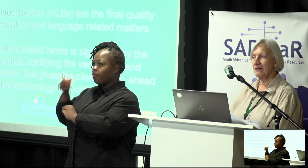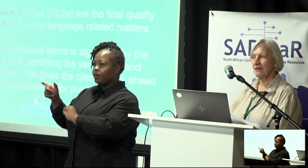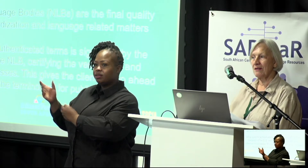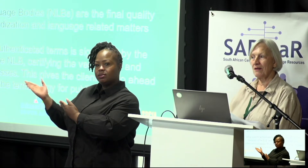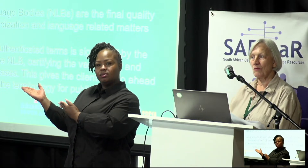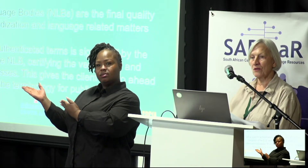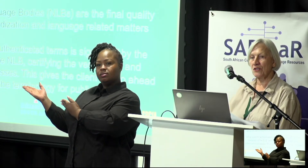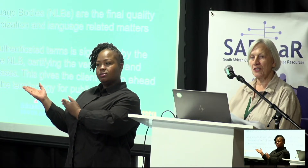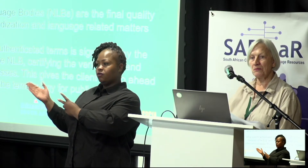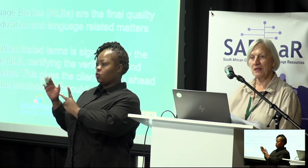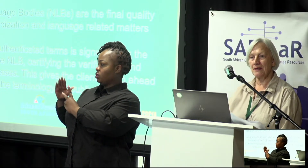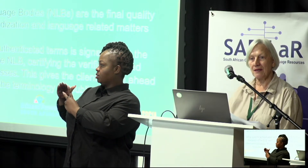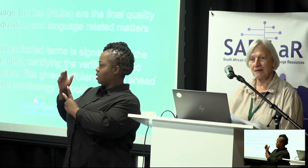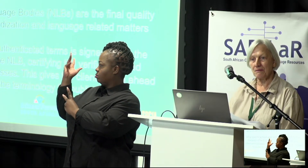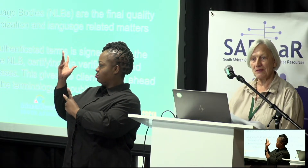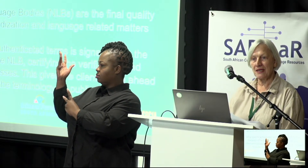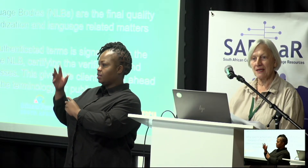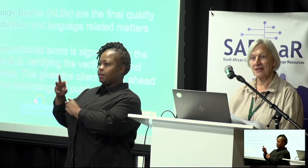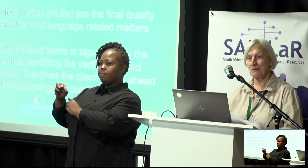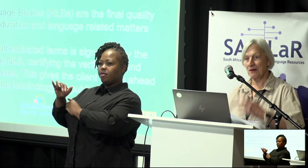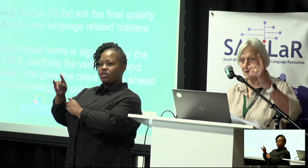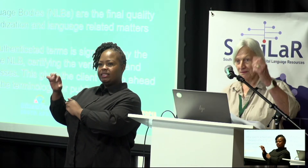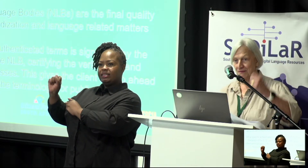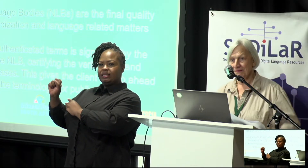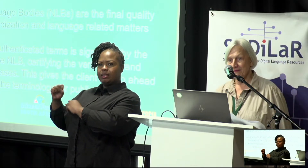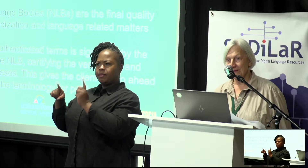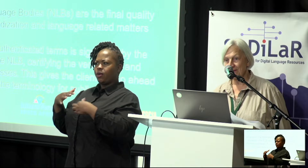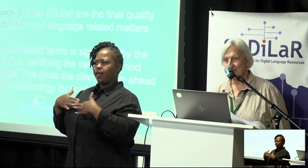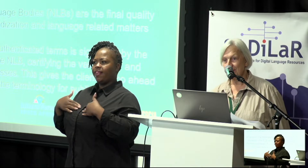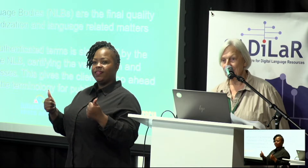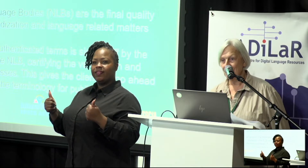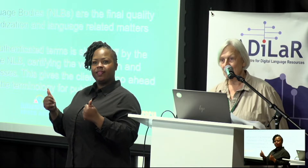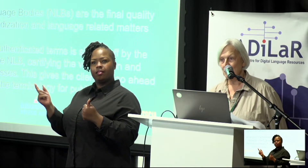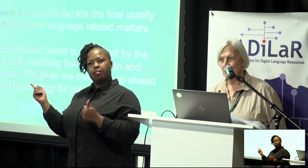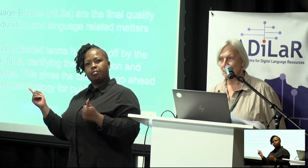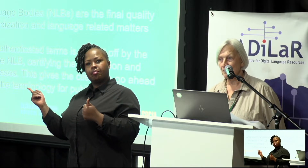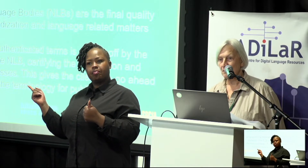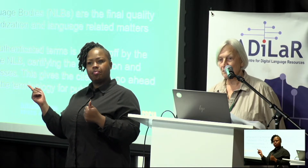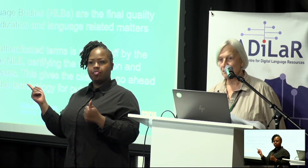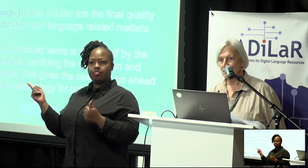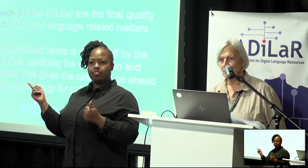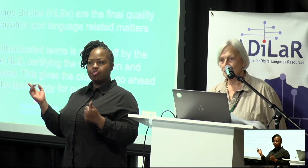what she's been telling us about?